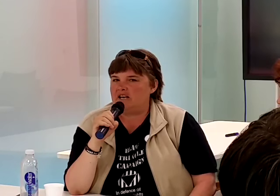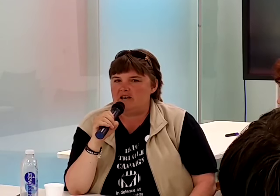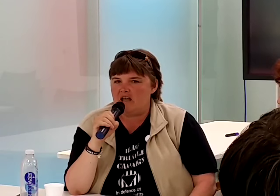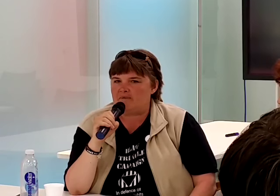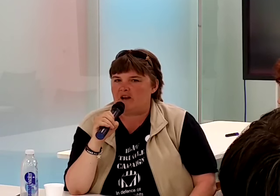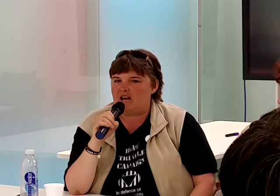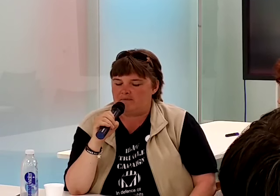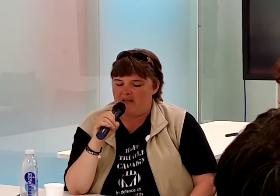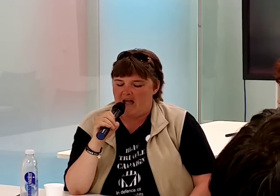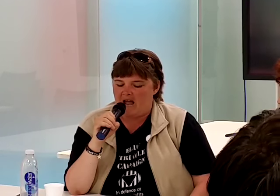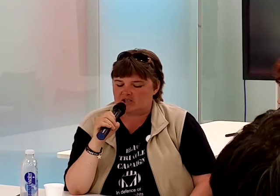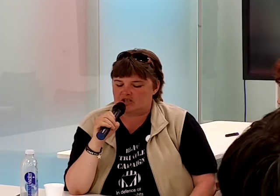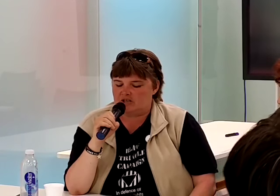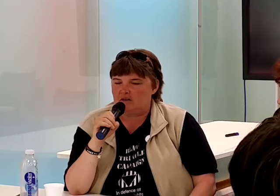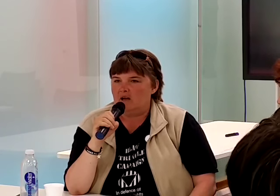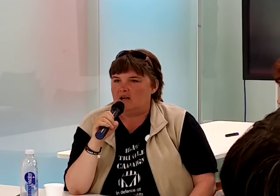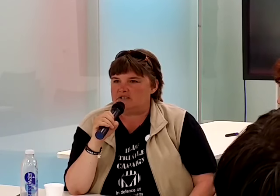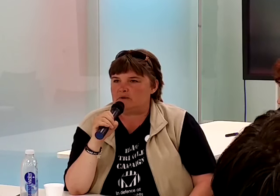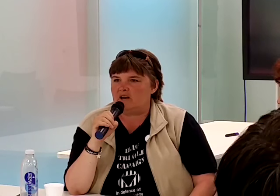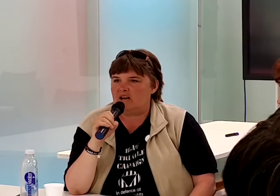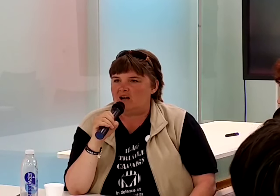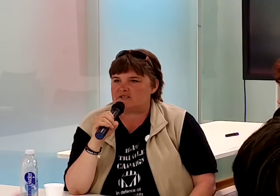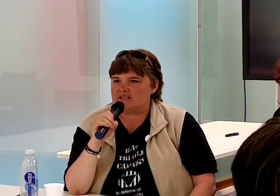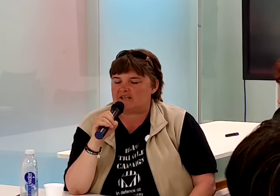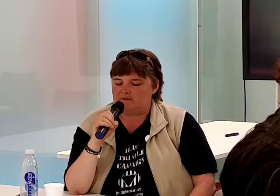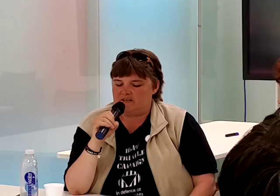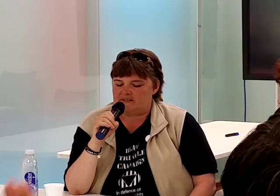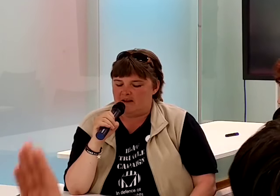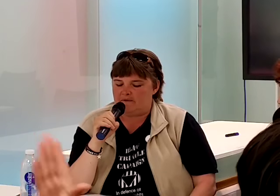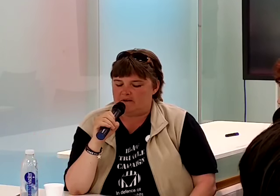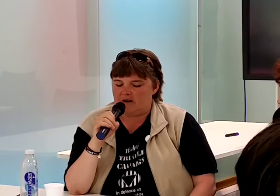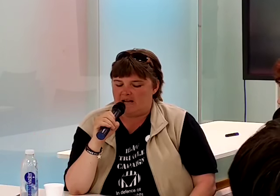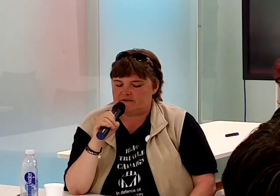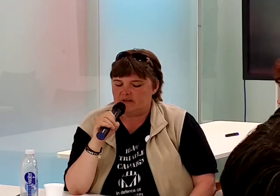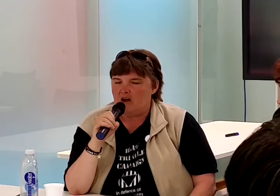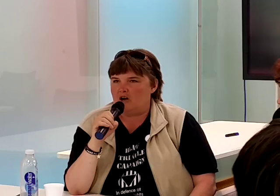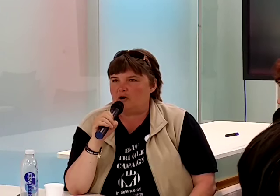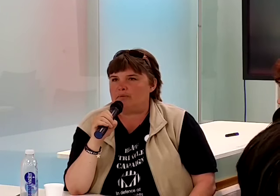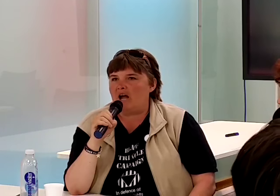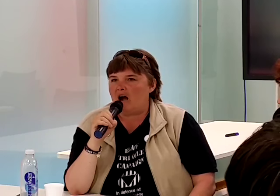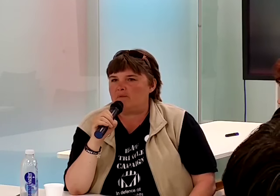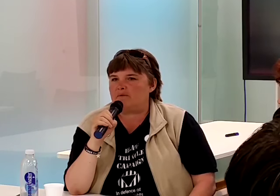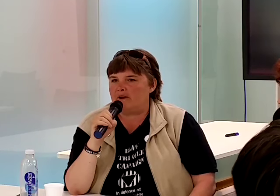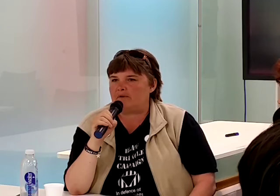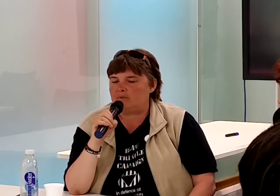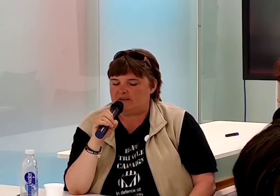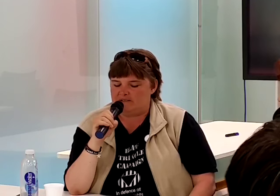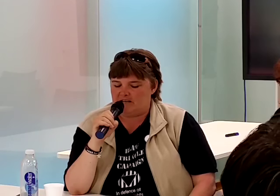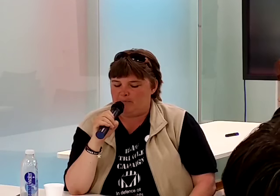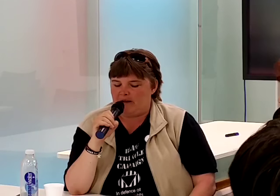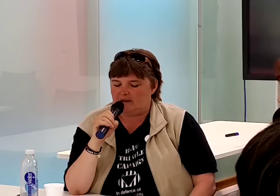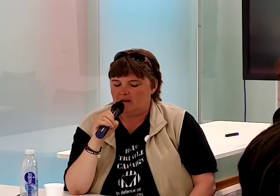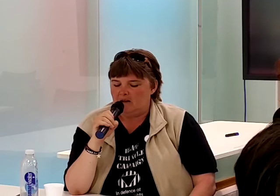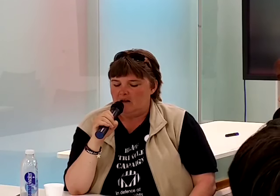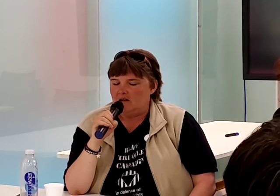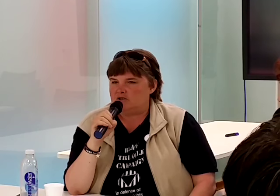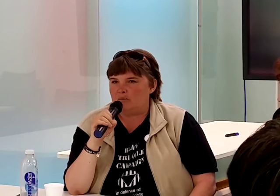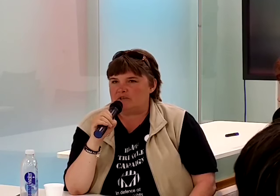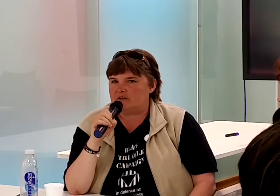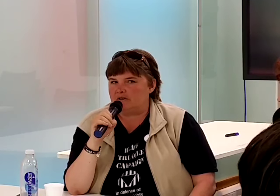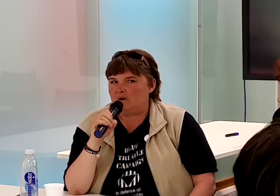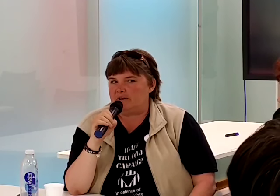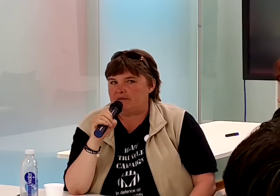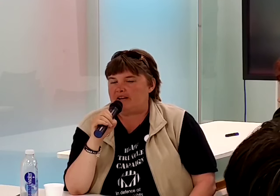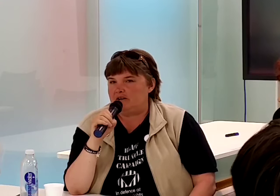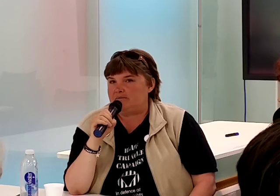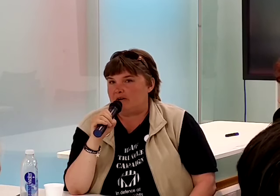throughout, and he never left that action until the last activist left the grounds. And on behalf of everyone at DPAC,